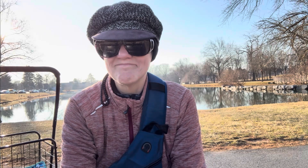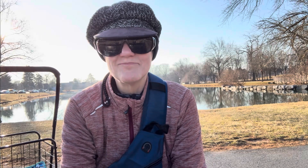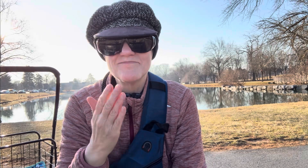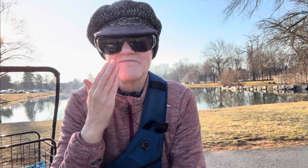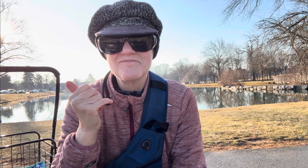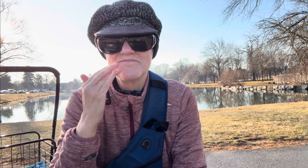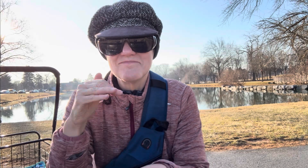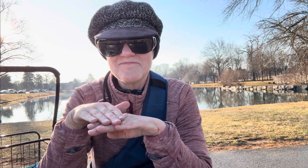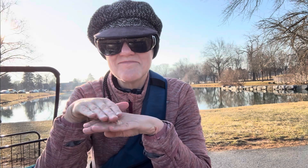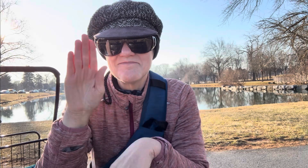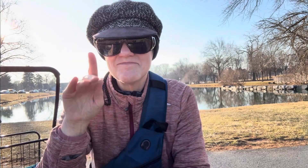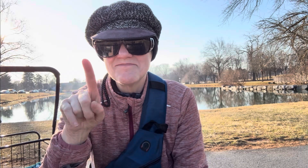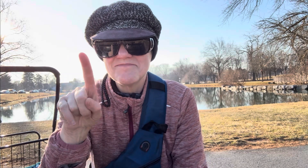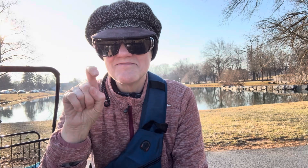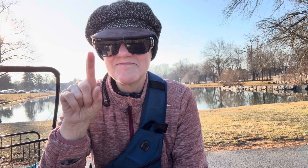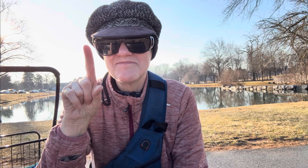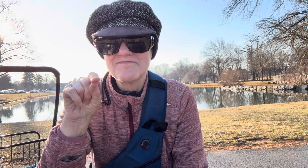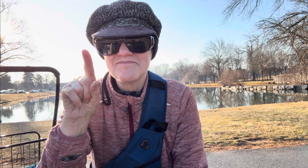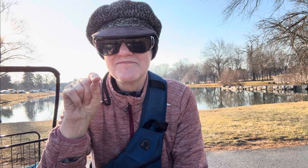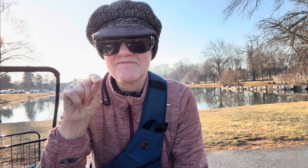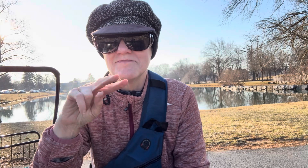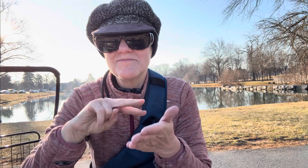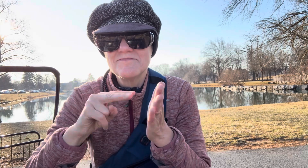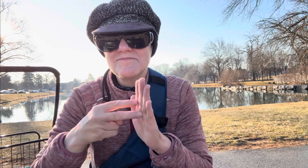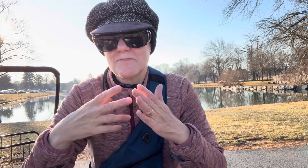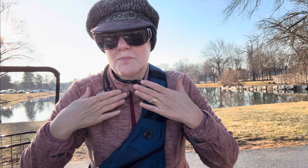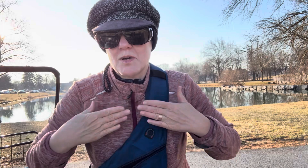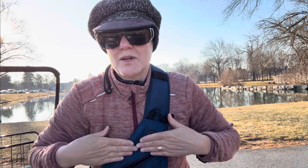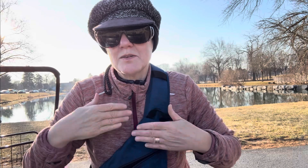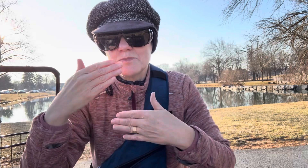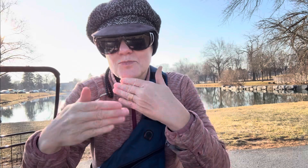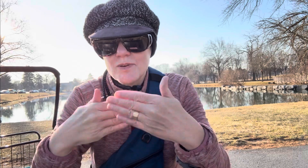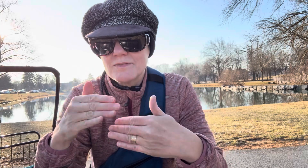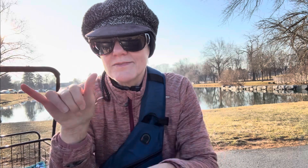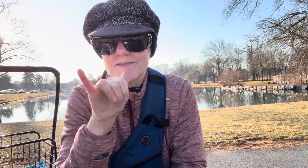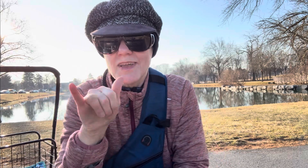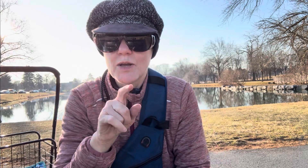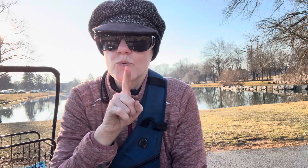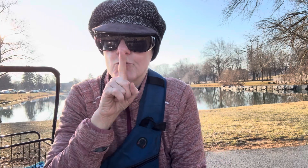processes it like regular sugar.